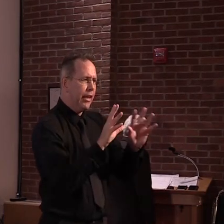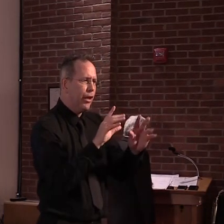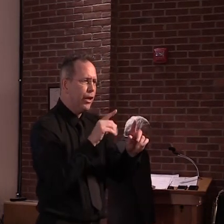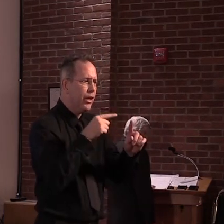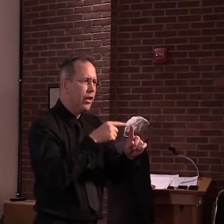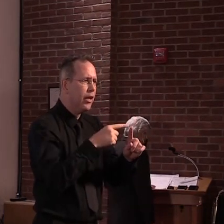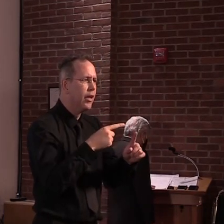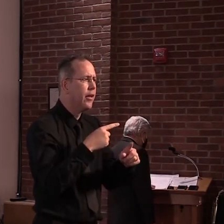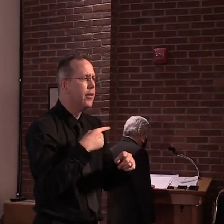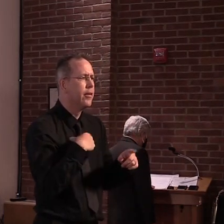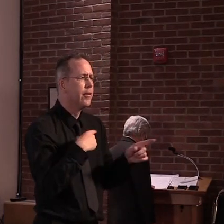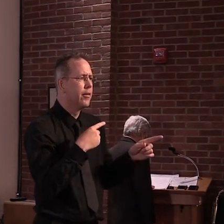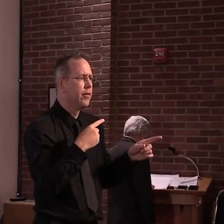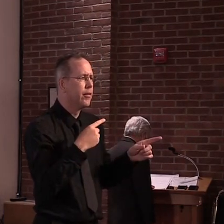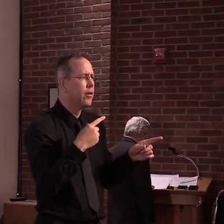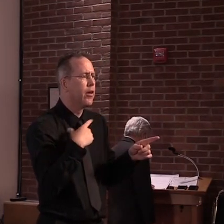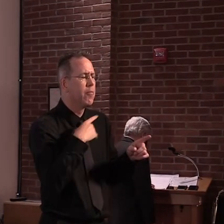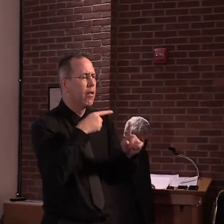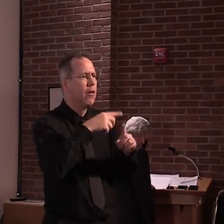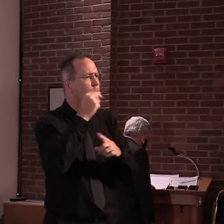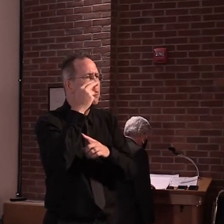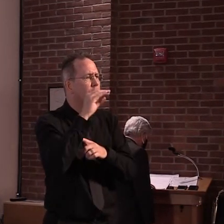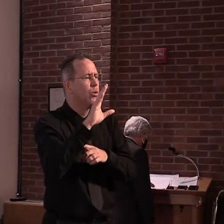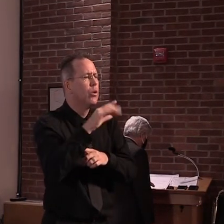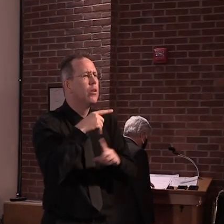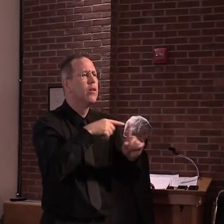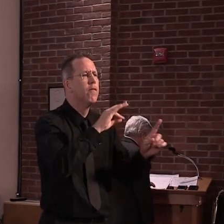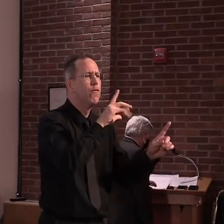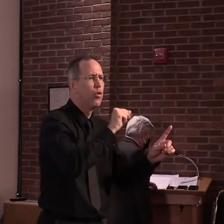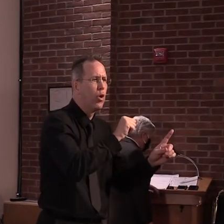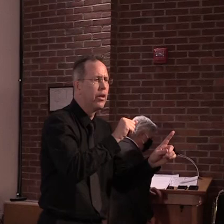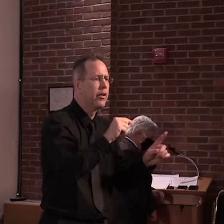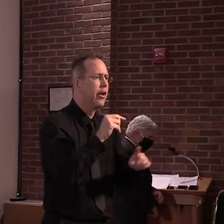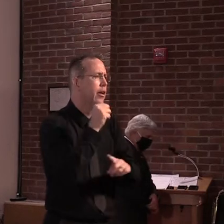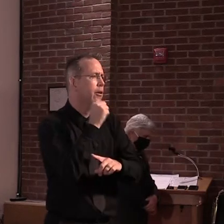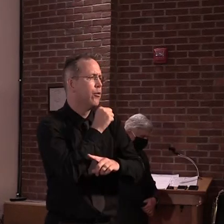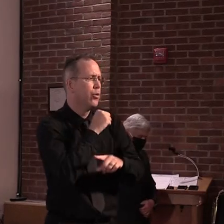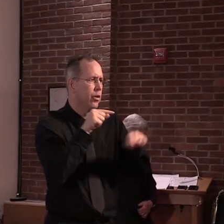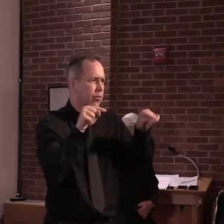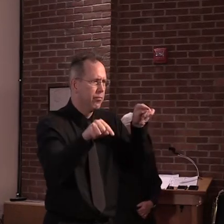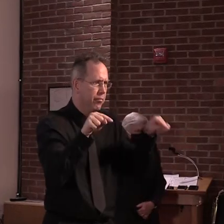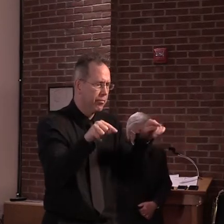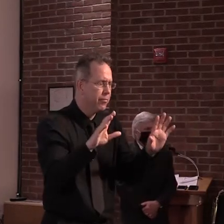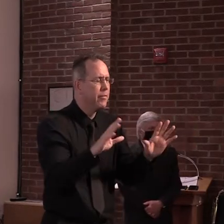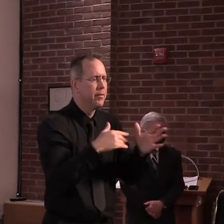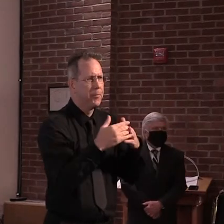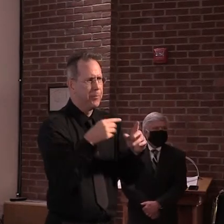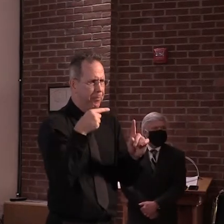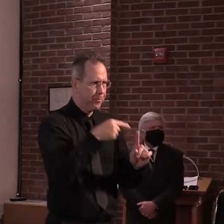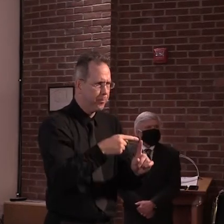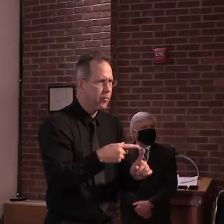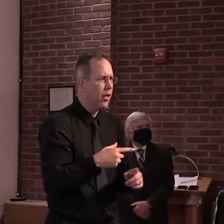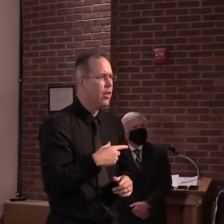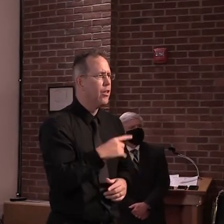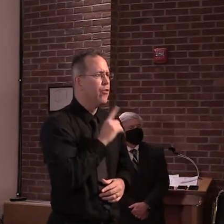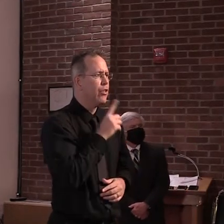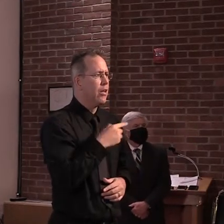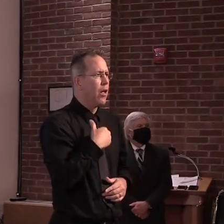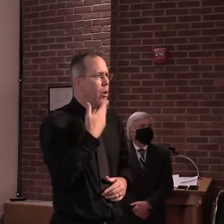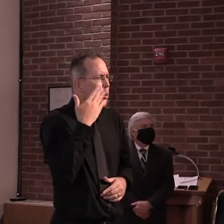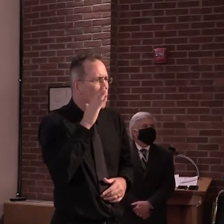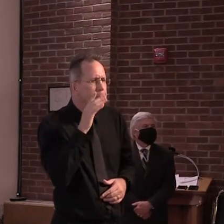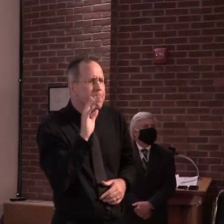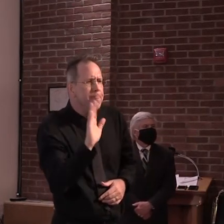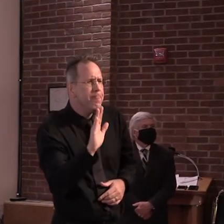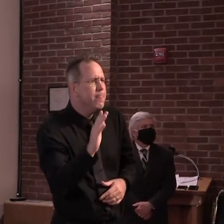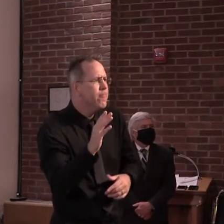their increase in utilization of the healthcare system. But you are absolutely correct. And this, this